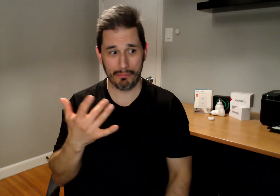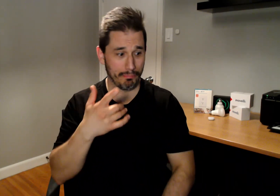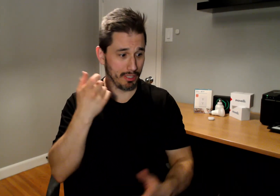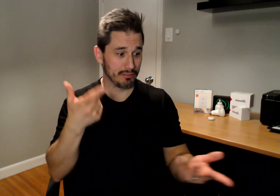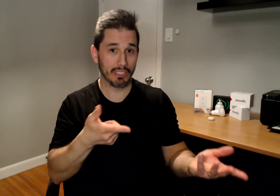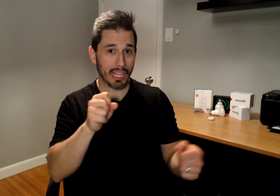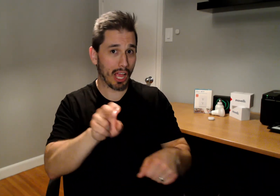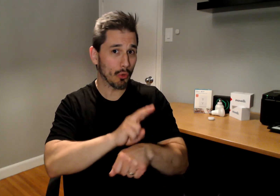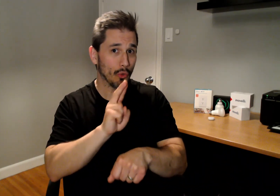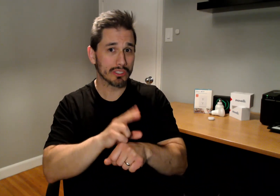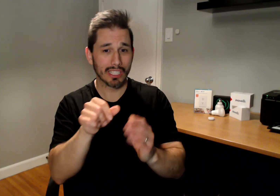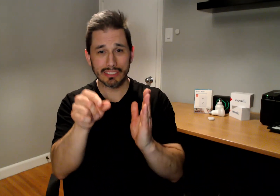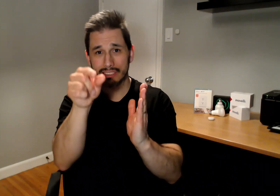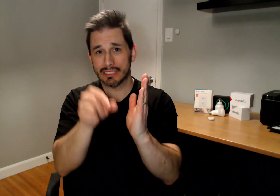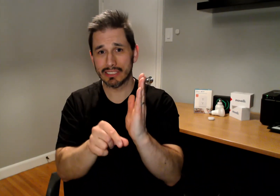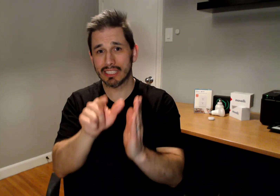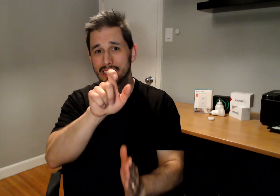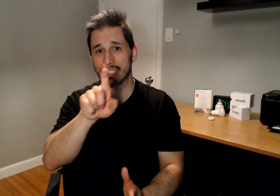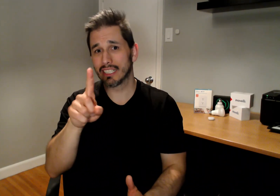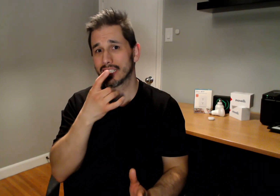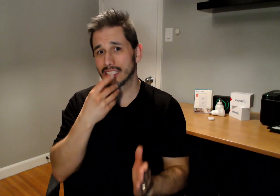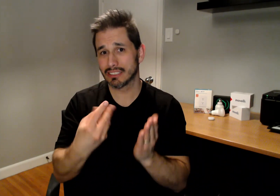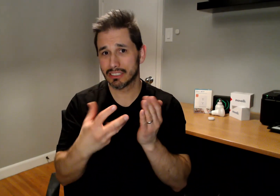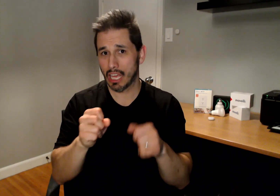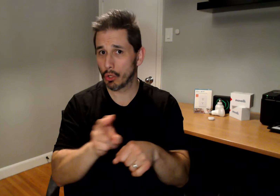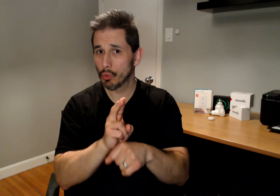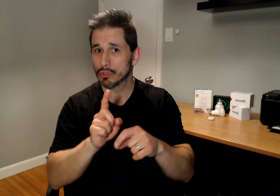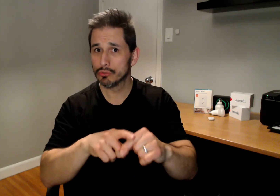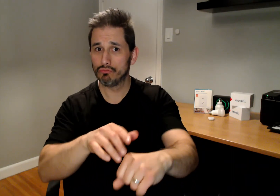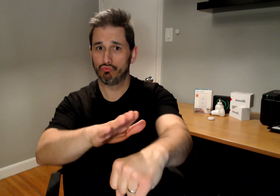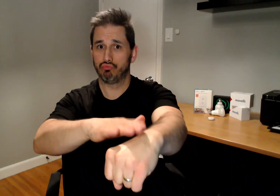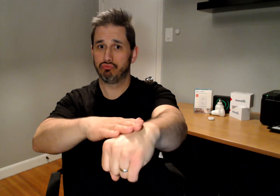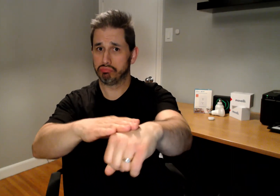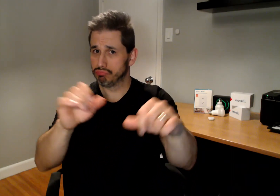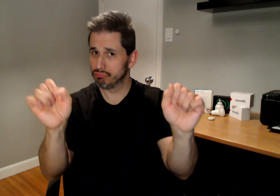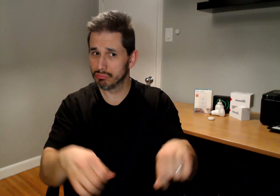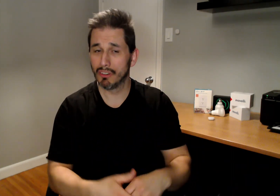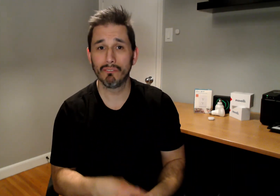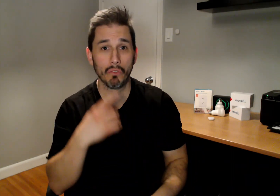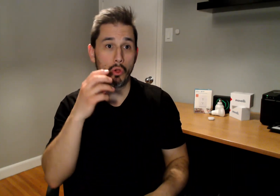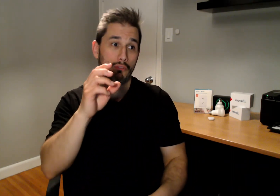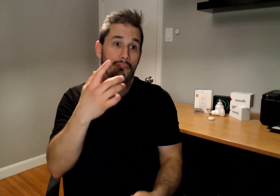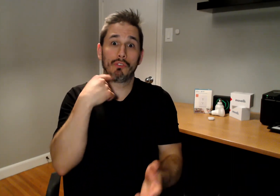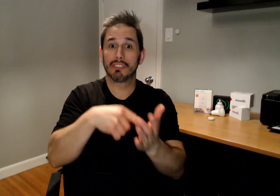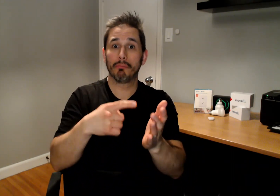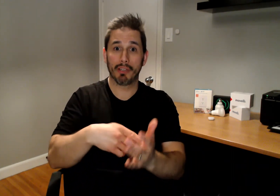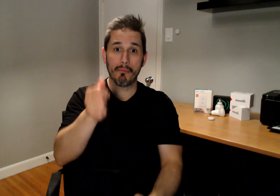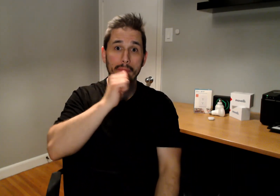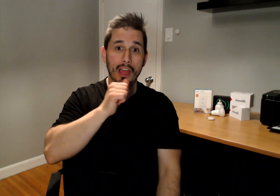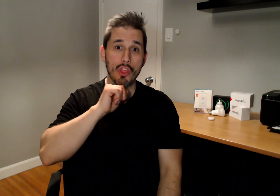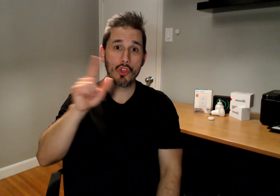This Inovelli Smart Switch is wonderful for those of us who are deaf because you can use that LED strip for